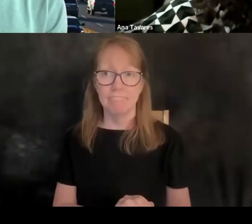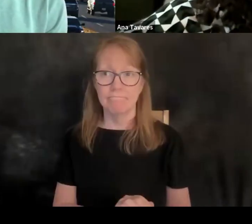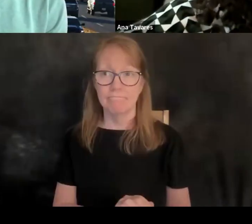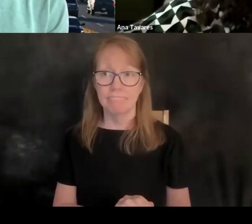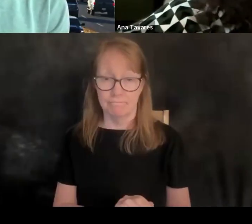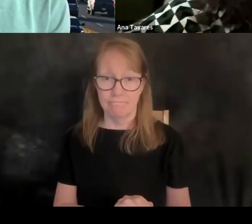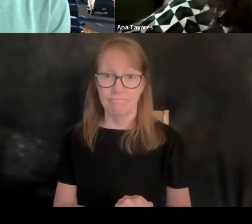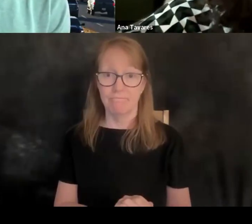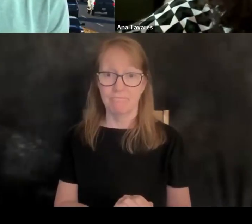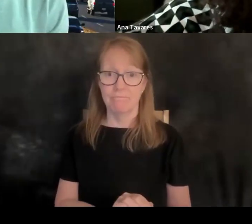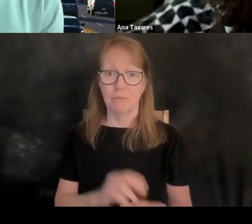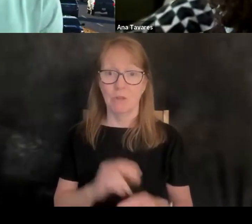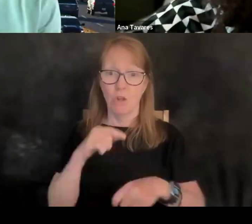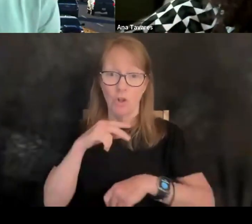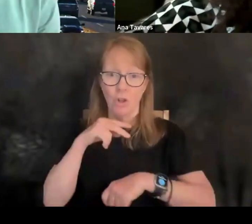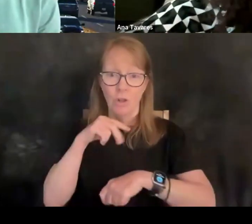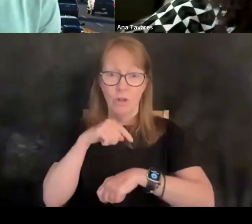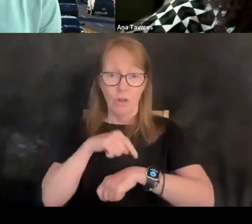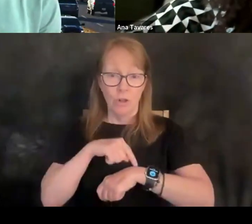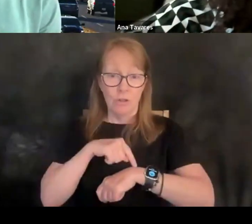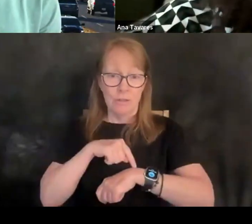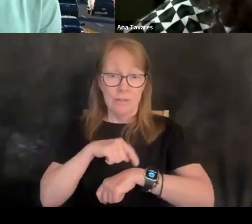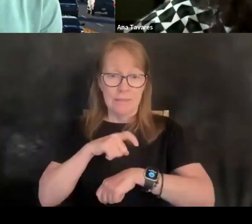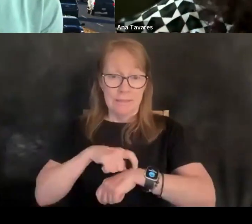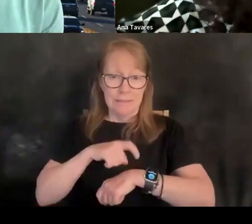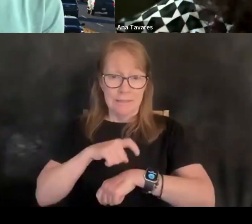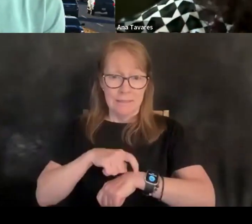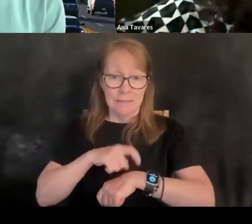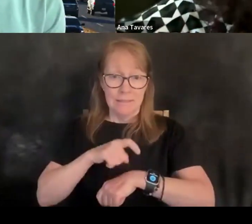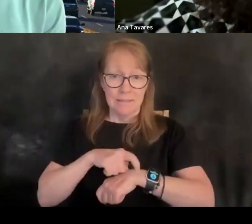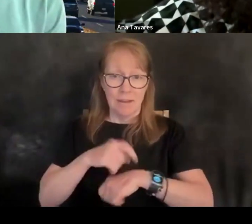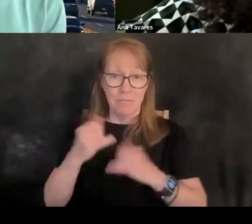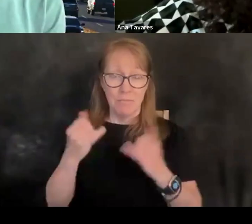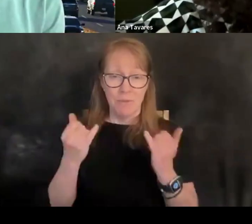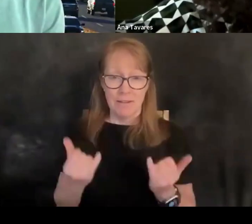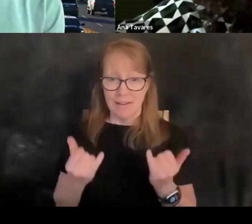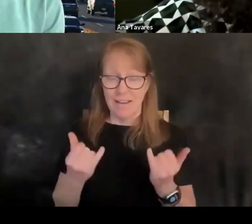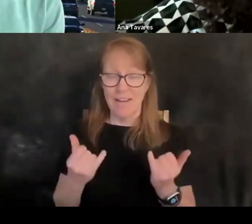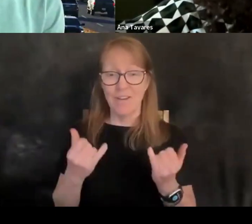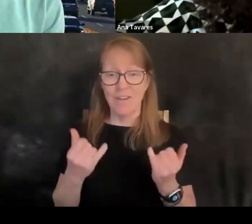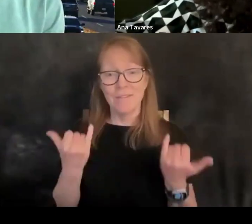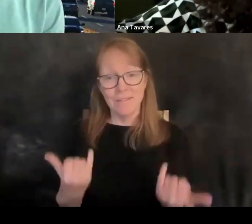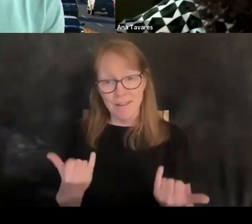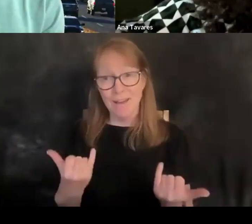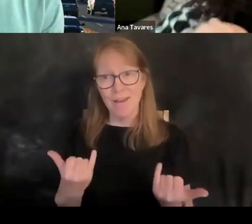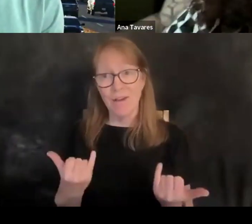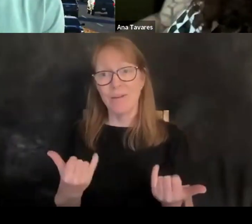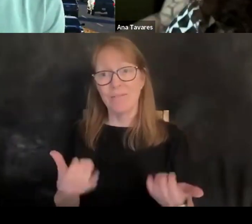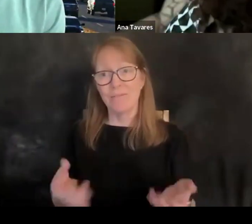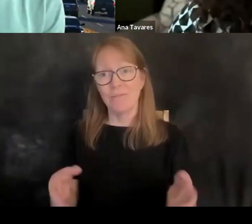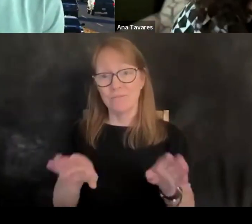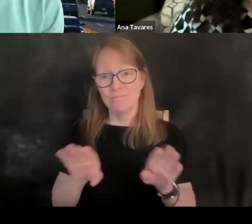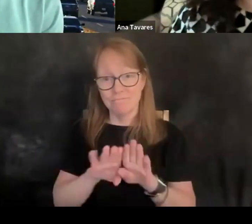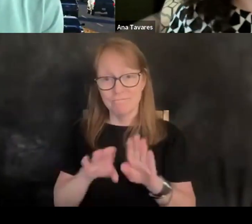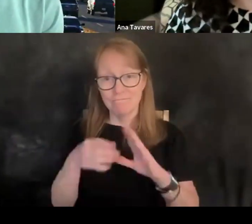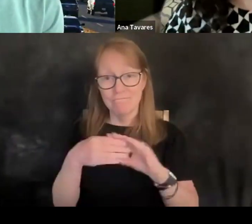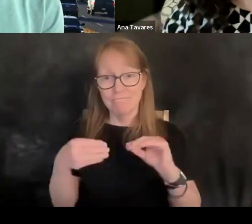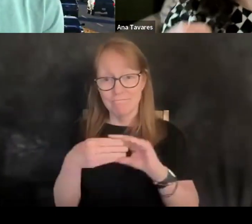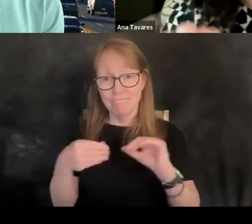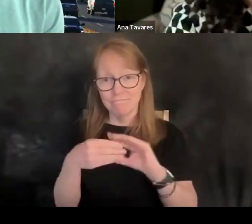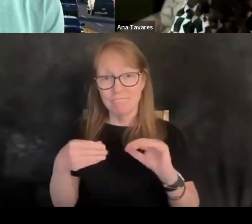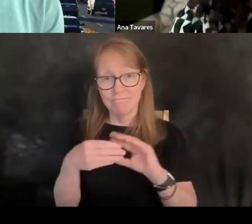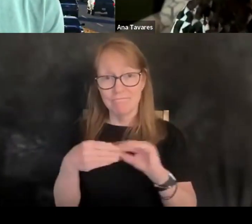Just in the interest of time, I do have to begin just saying some closing remarks. So this is Stephen